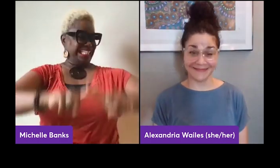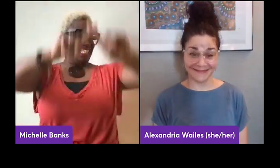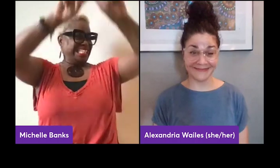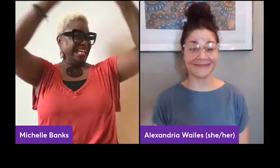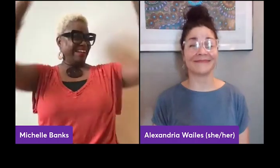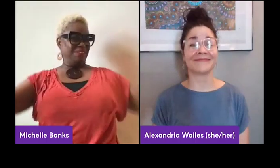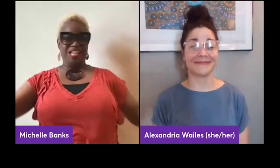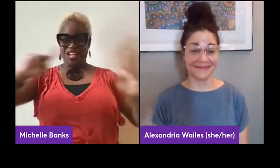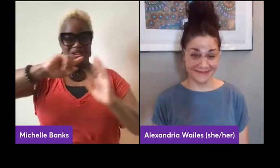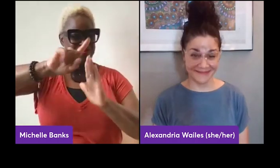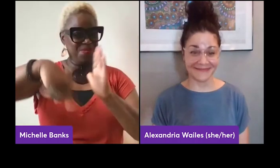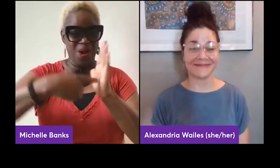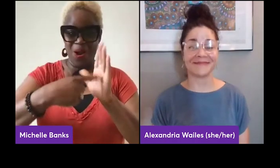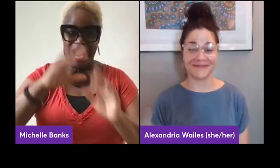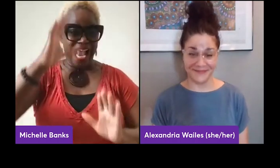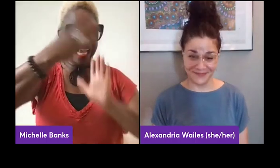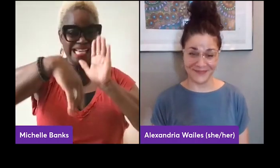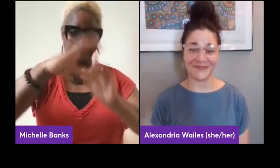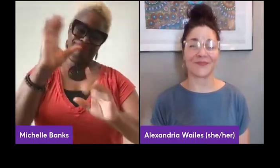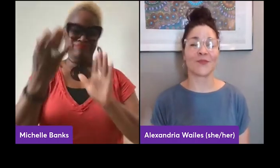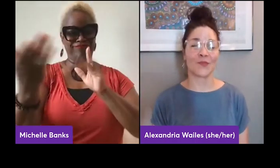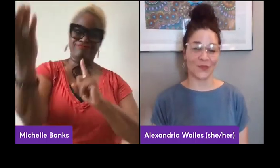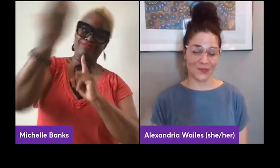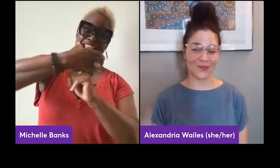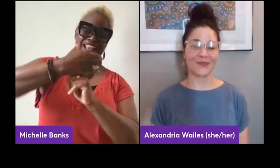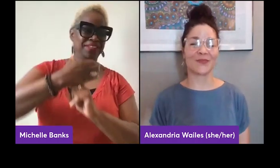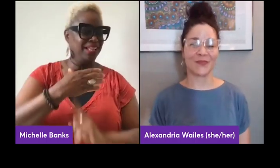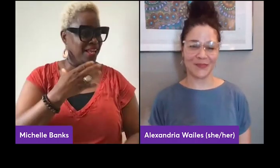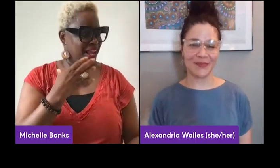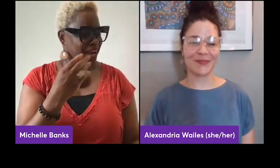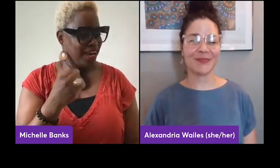playing these two roles.